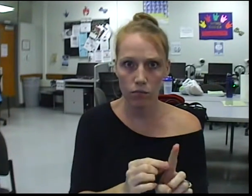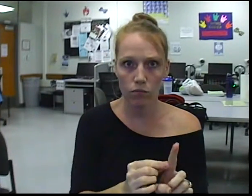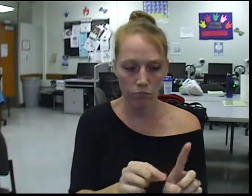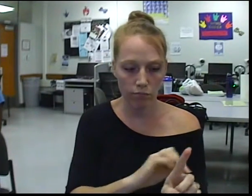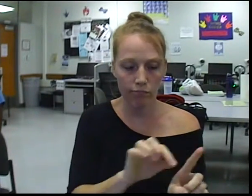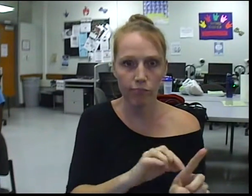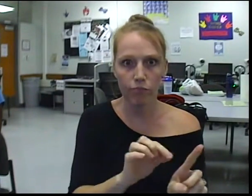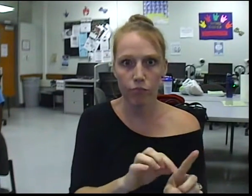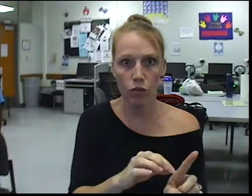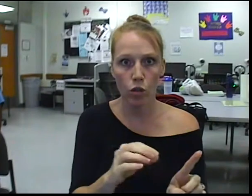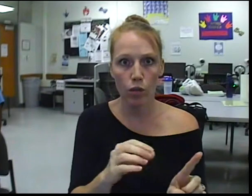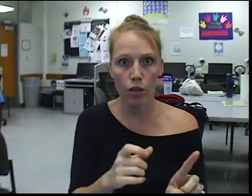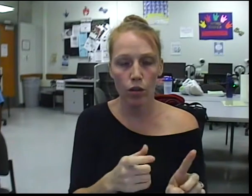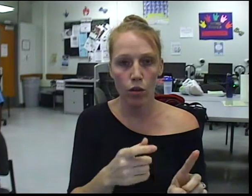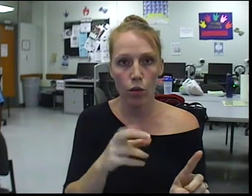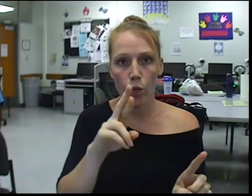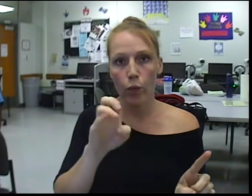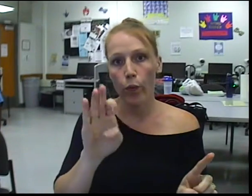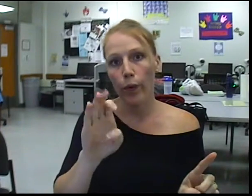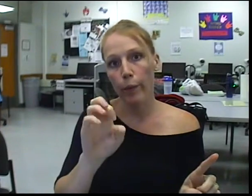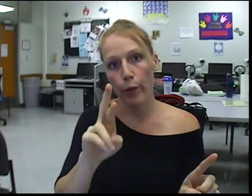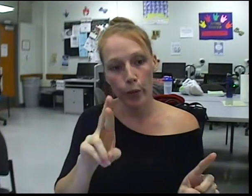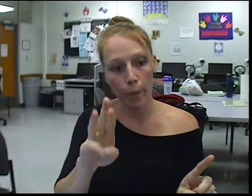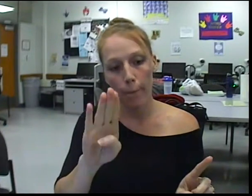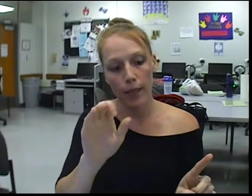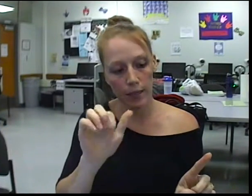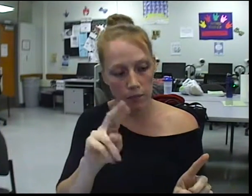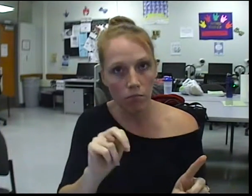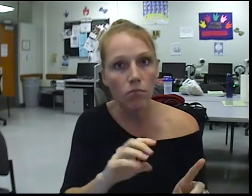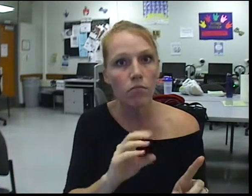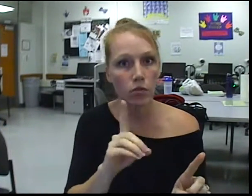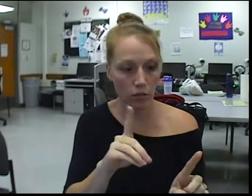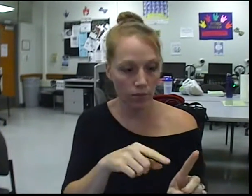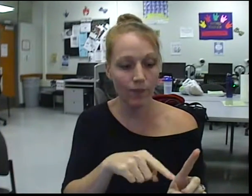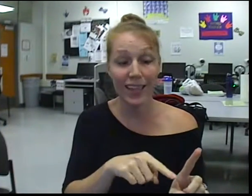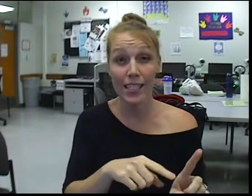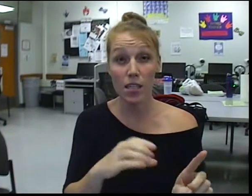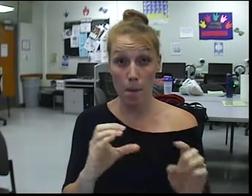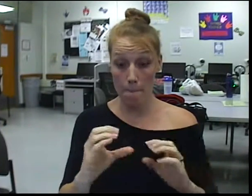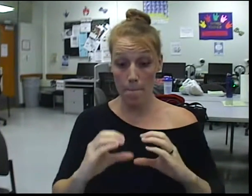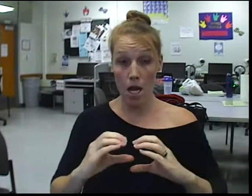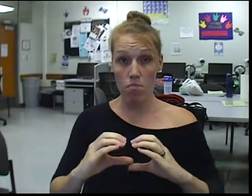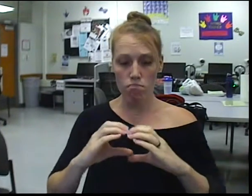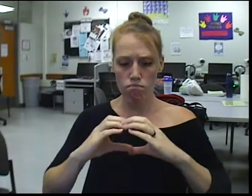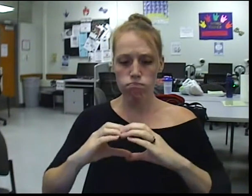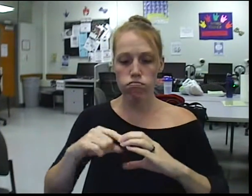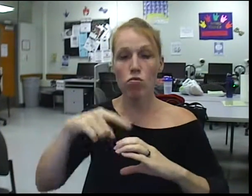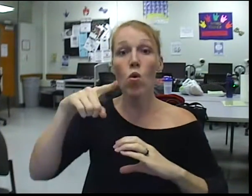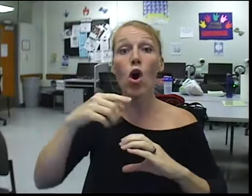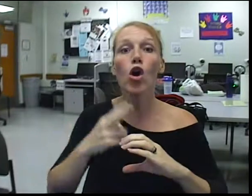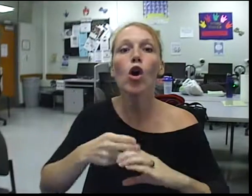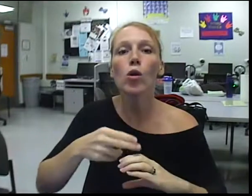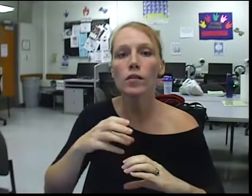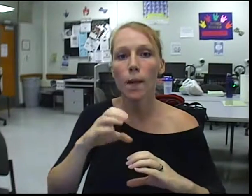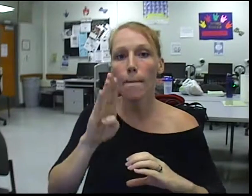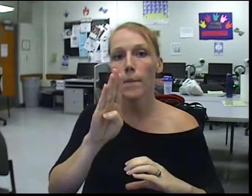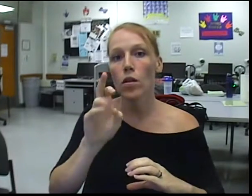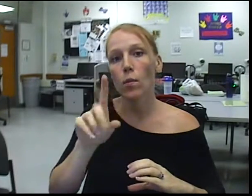These are called bulbs of the thermometer. The silver parts down here in the bottom. What they do to measure relative humidity is they